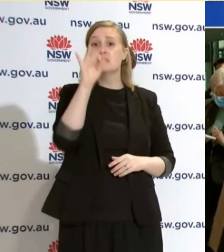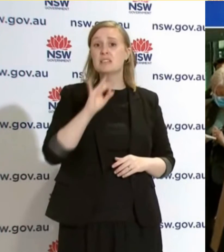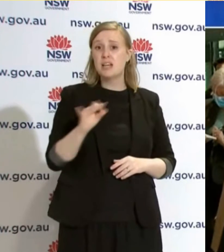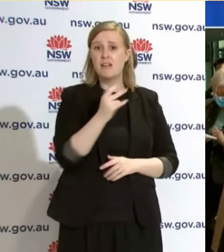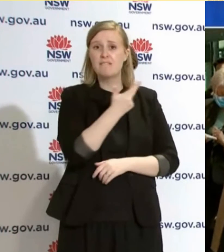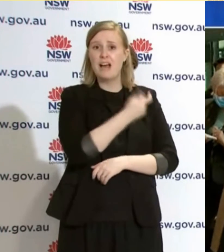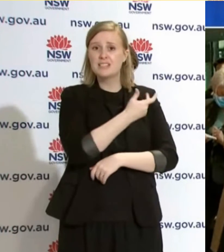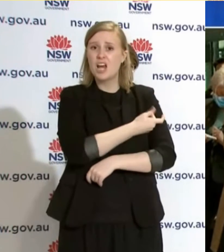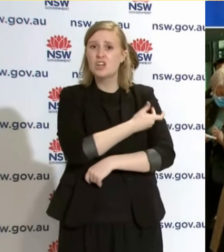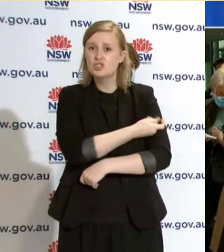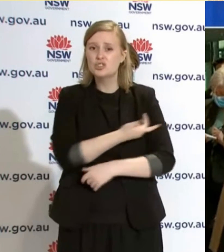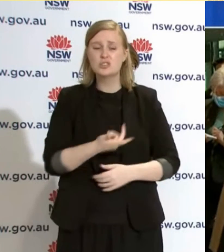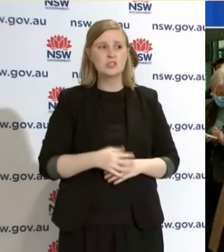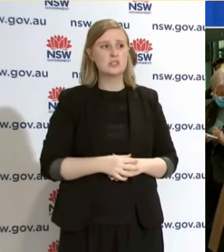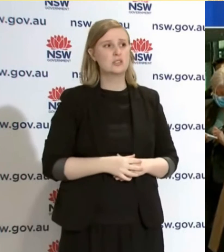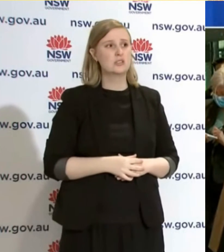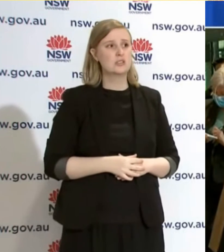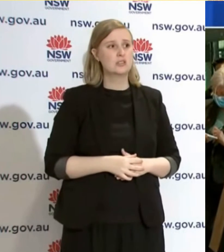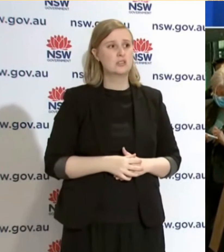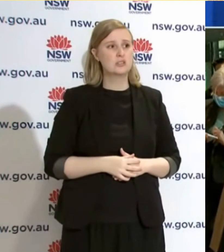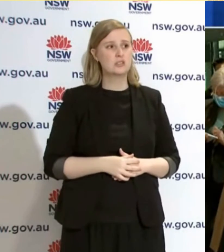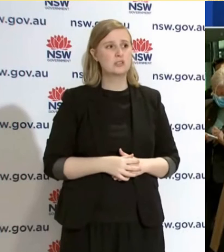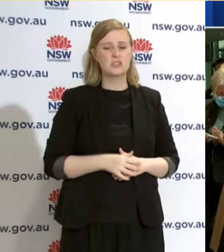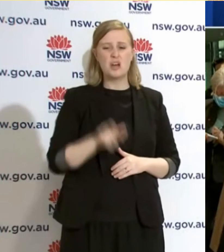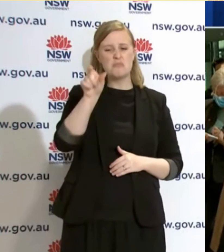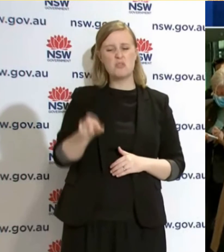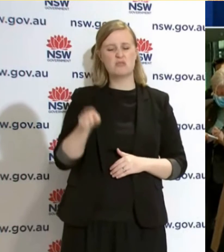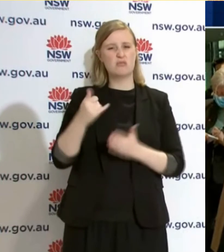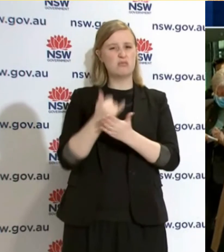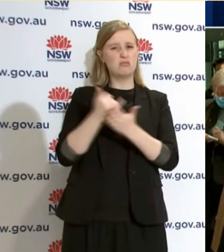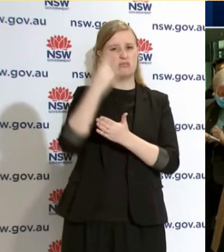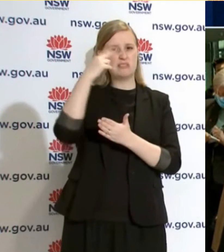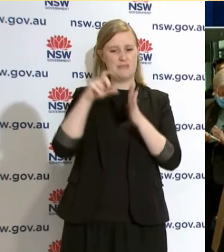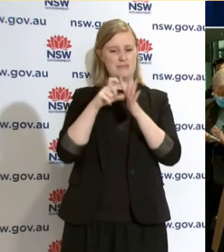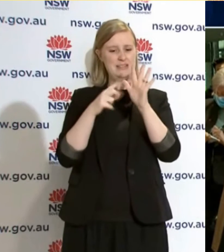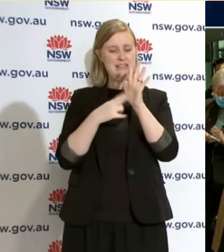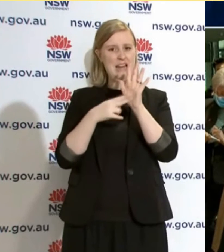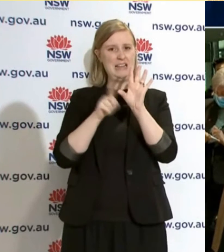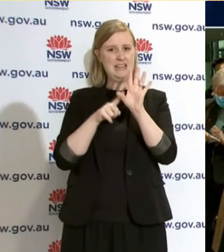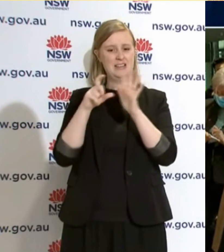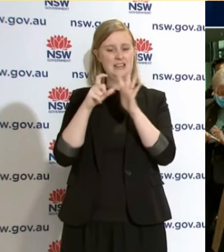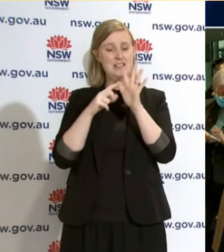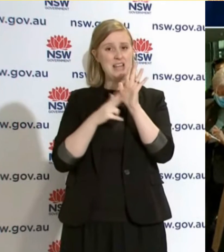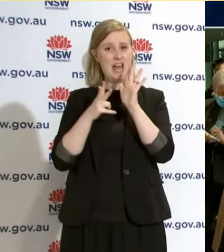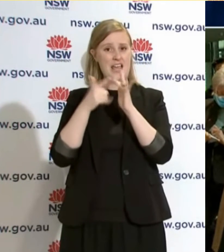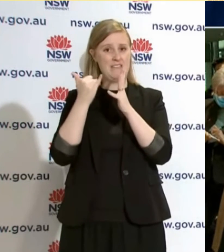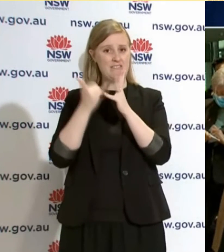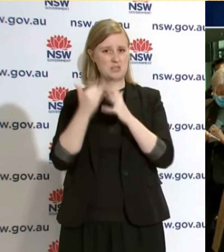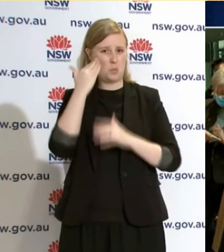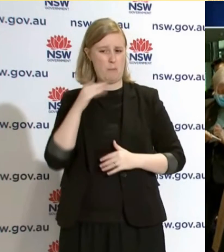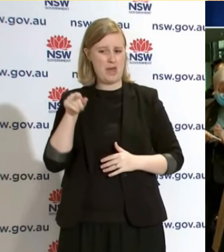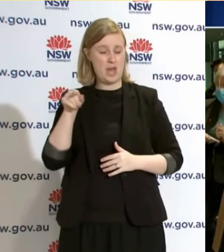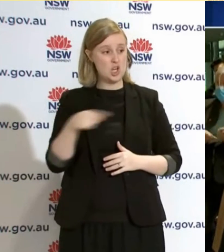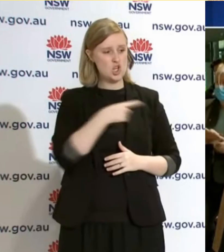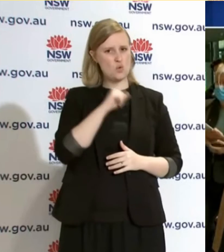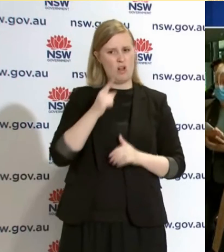a vaccine. Will you reprimand Tony Davies for criticising the government's policy on this, or do you support her right as a